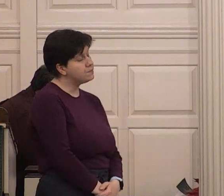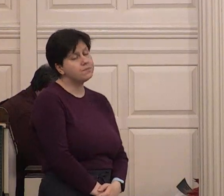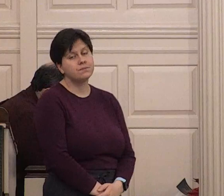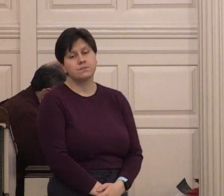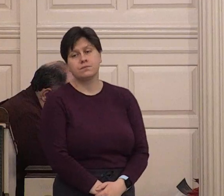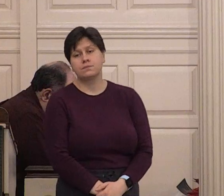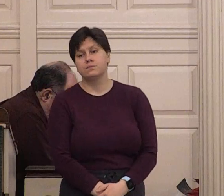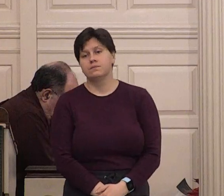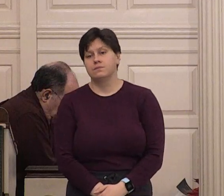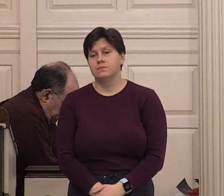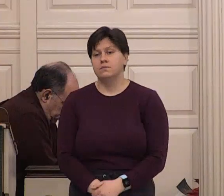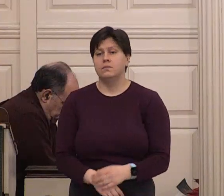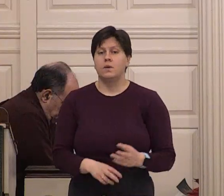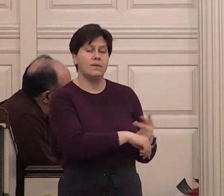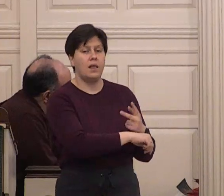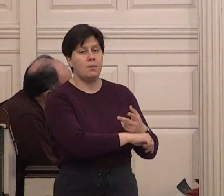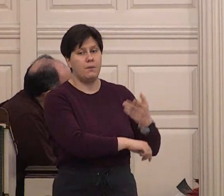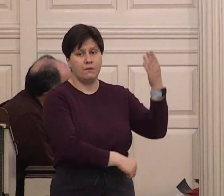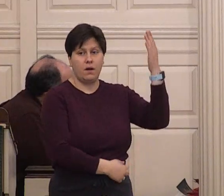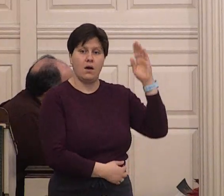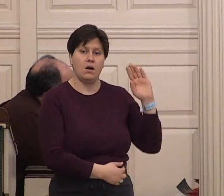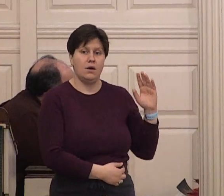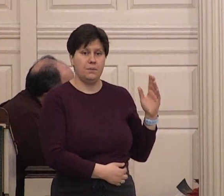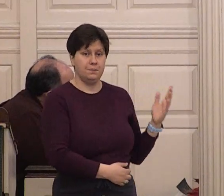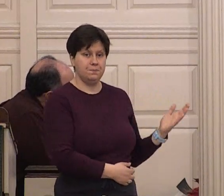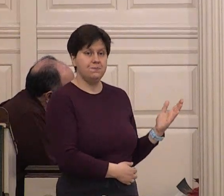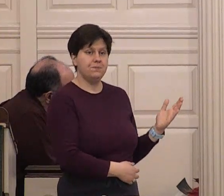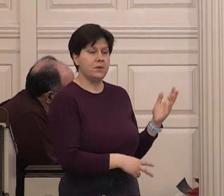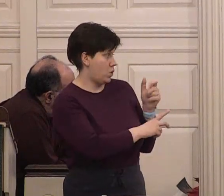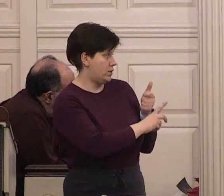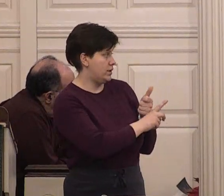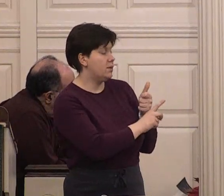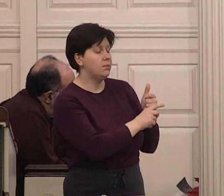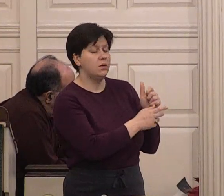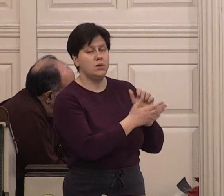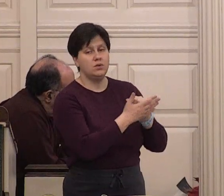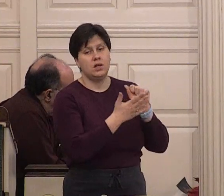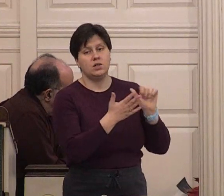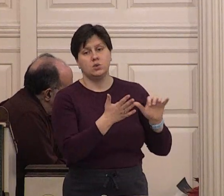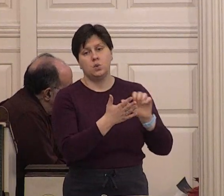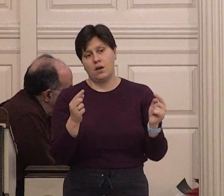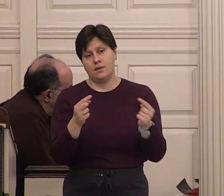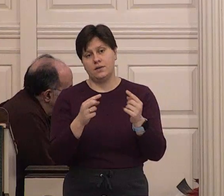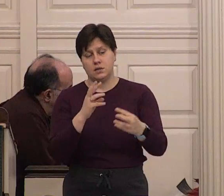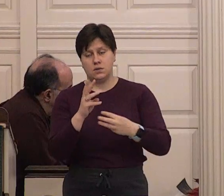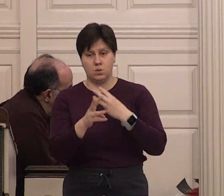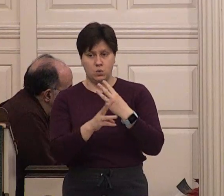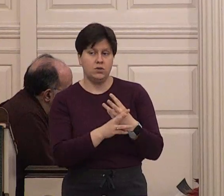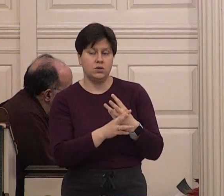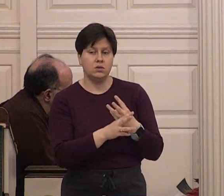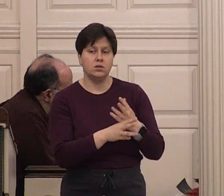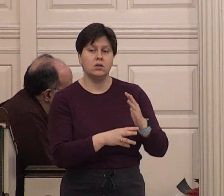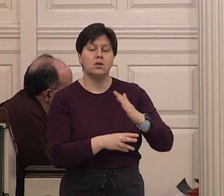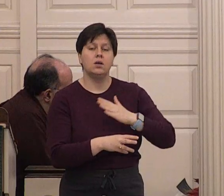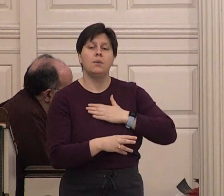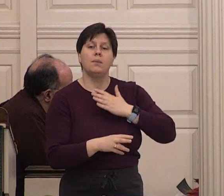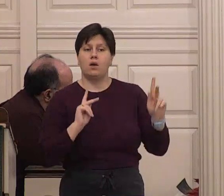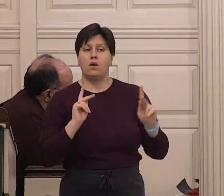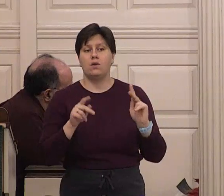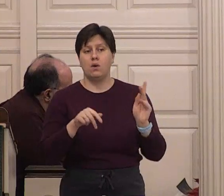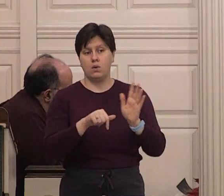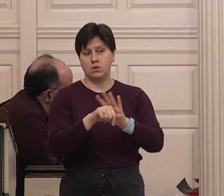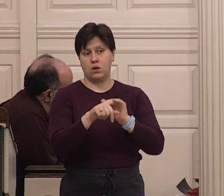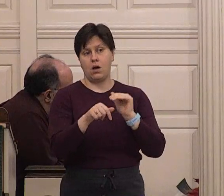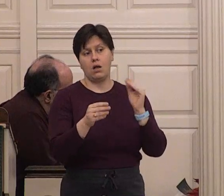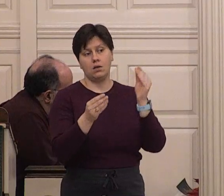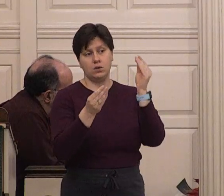pacem. Behold the Lamb of God. Behold him who takes away the sins of the world. Blessed are those called